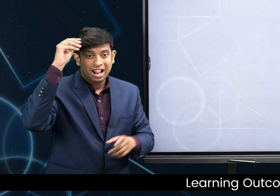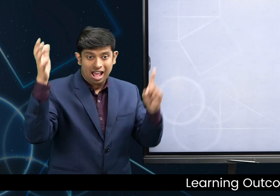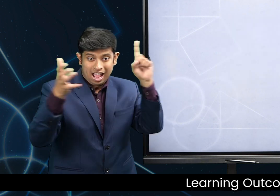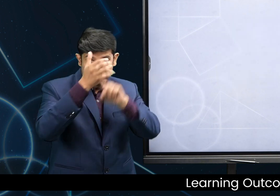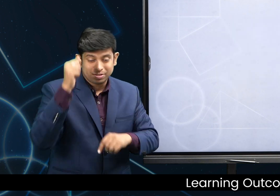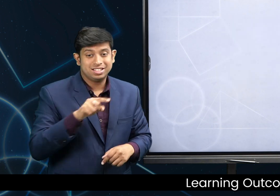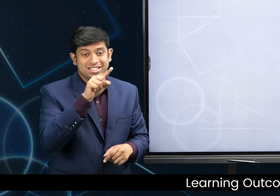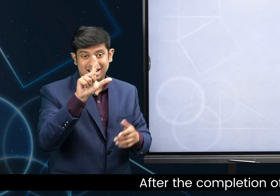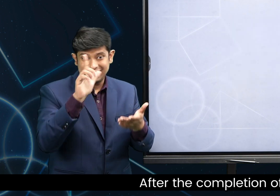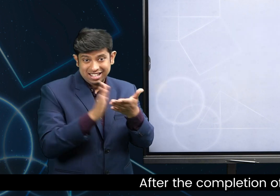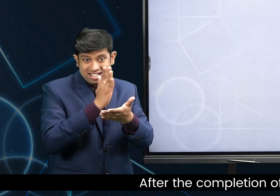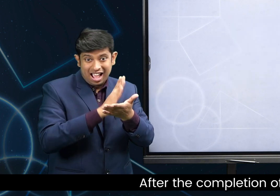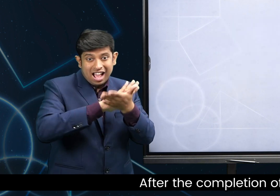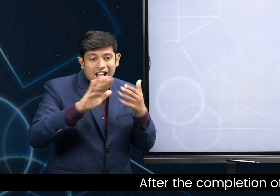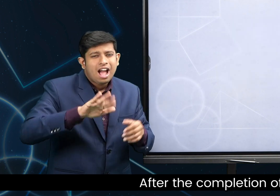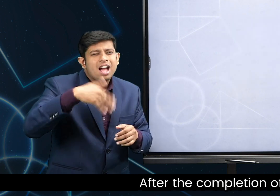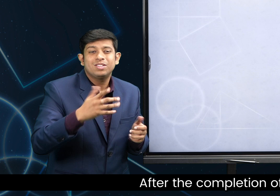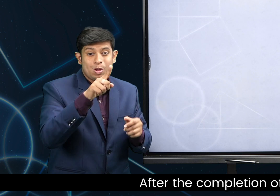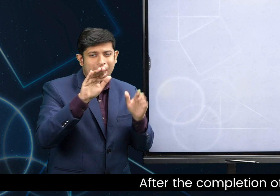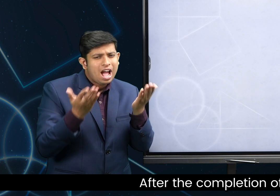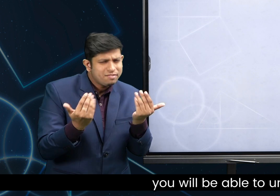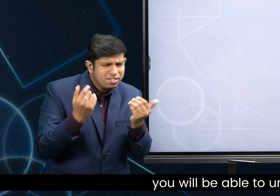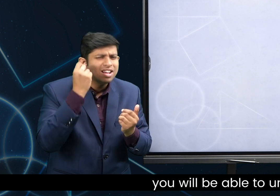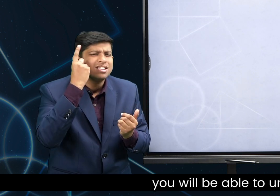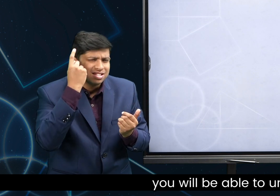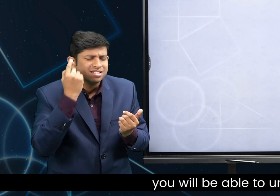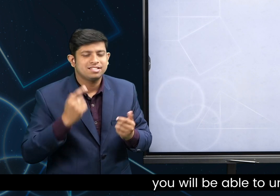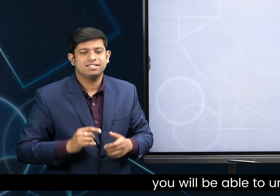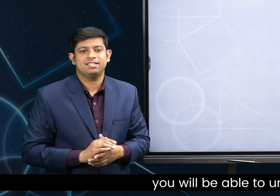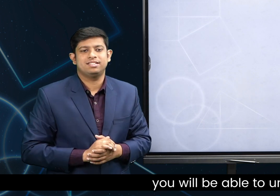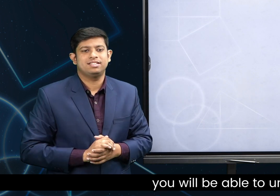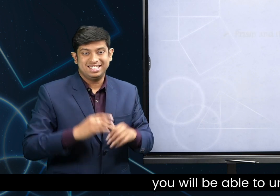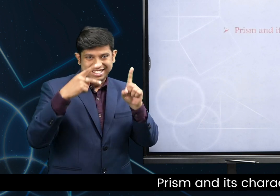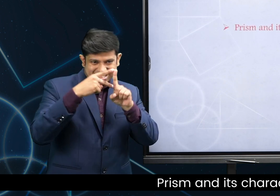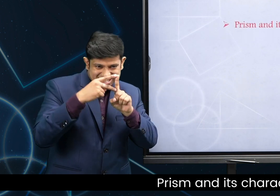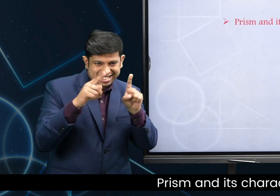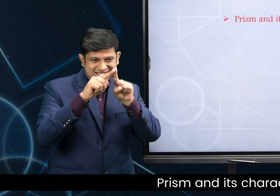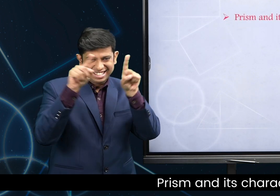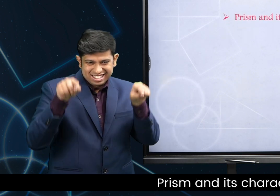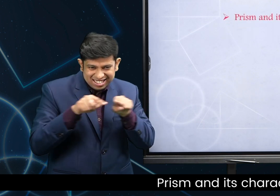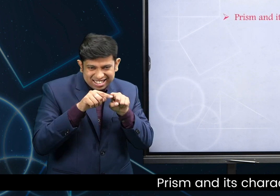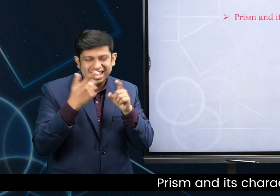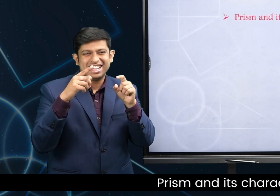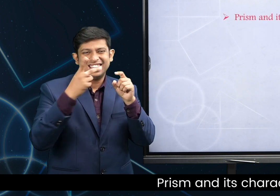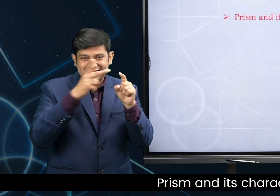Learning outcomes. After the completion of this lesson, you will be able to understand prism and its characteristics,